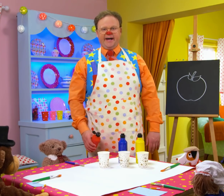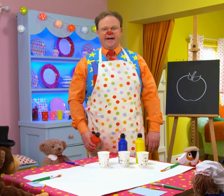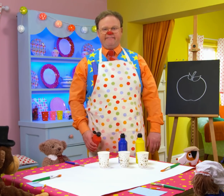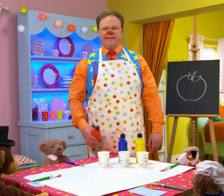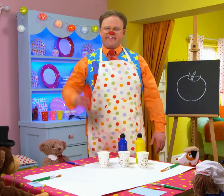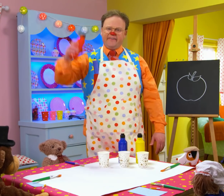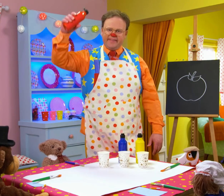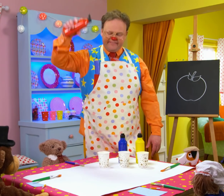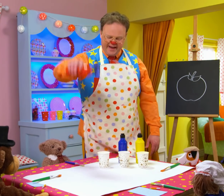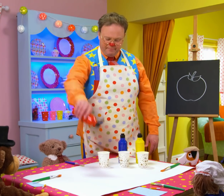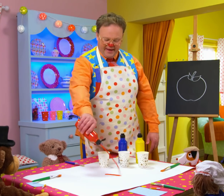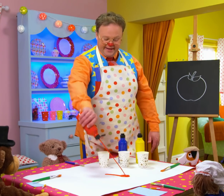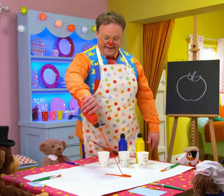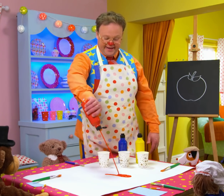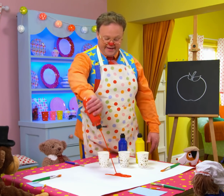Oh, what's wrong with the red paint?